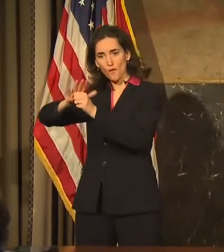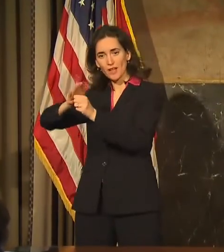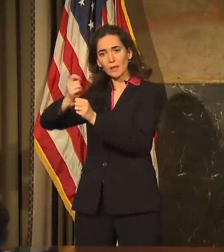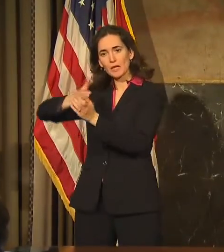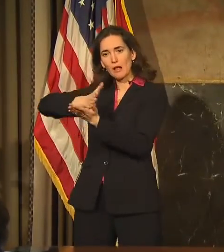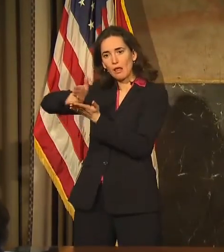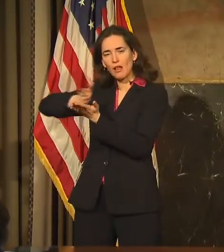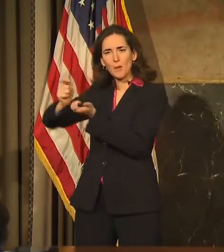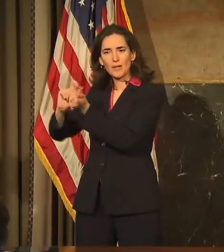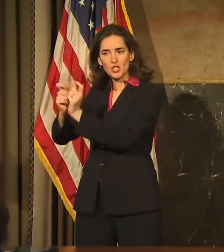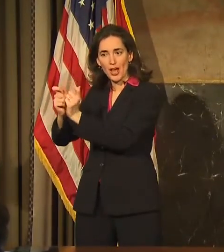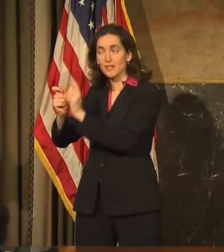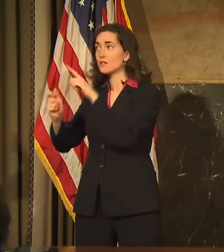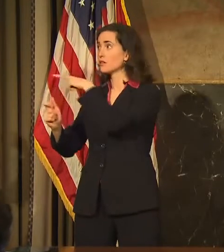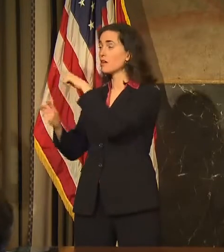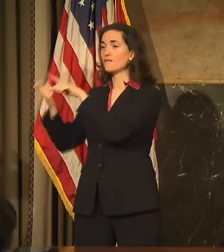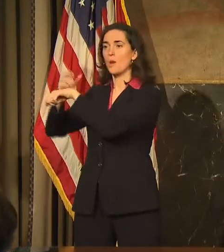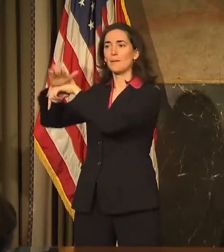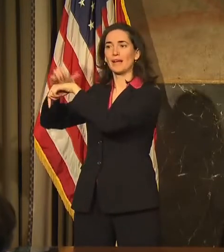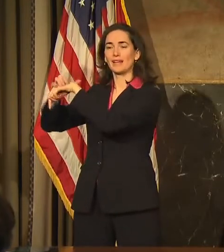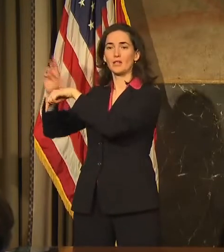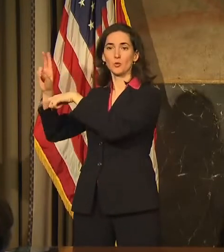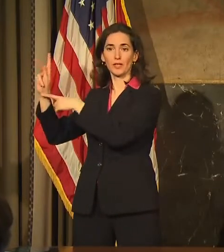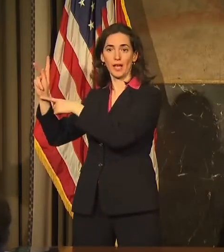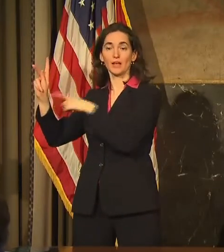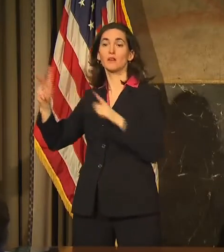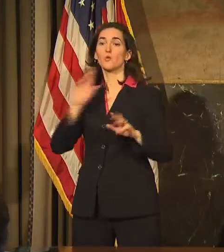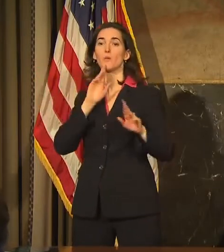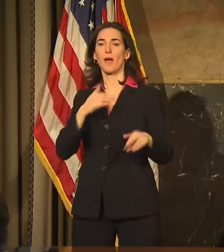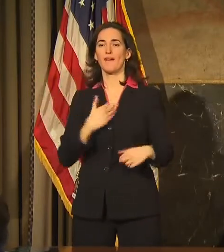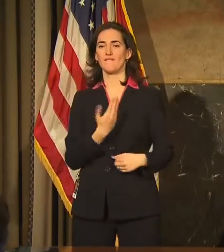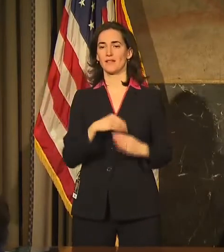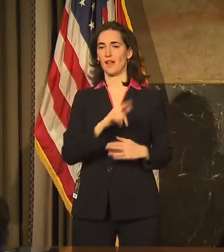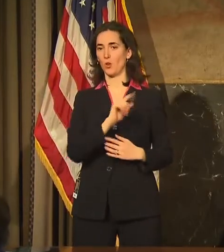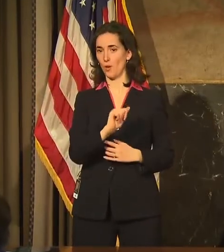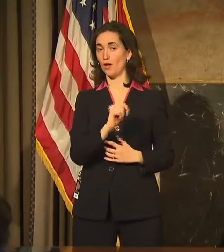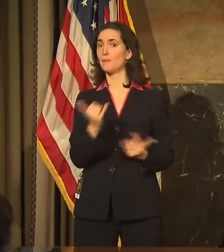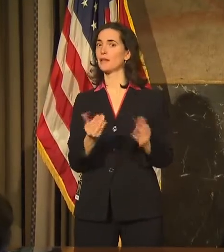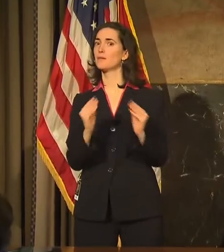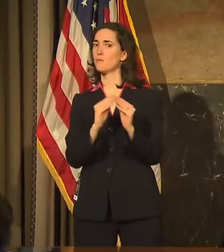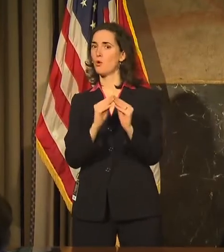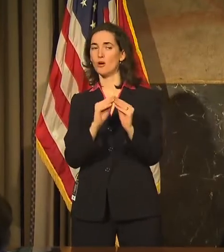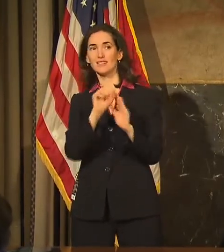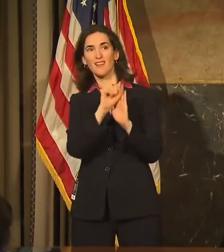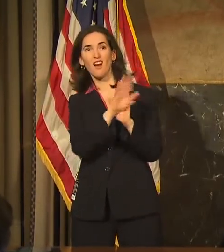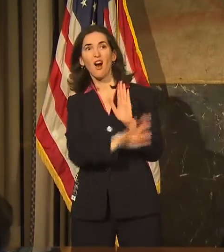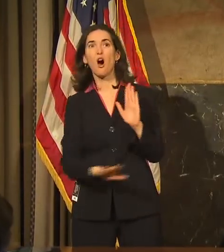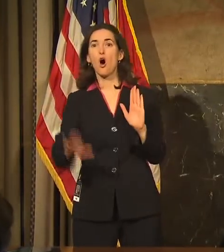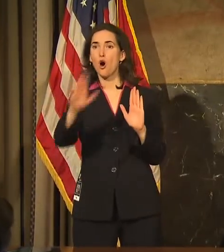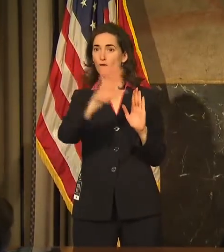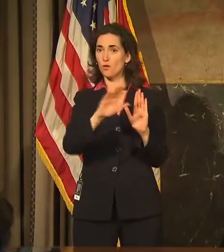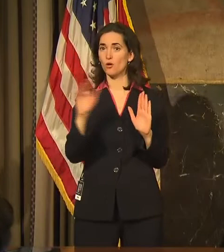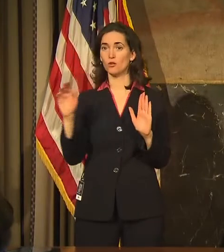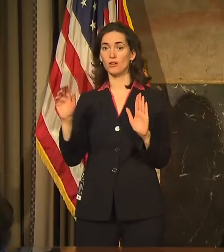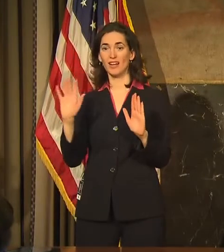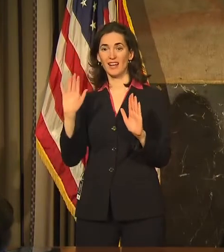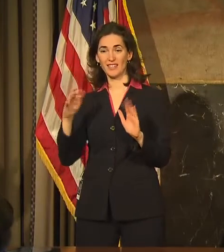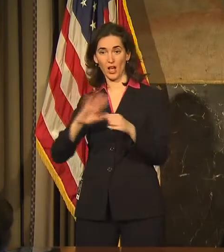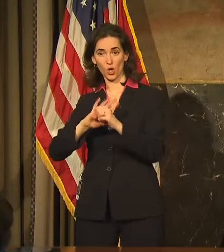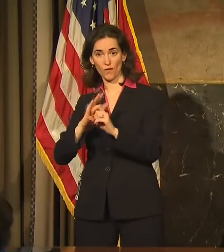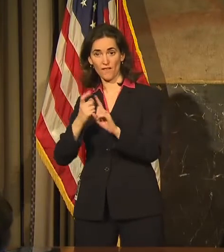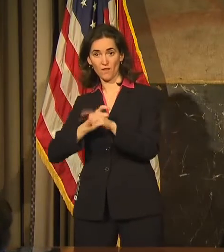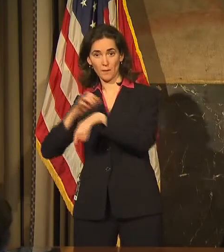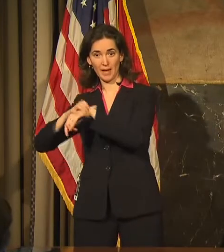pending cases, and likely many more than that across the state. And so my message to the people of